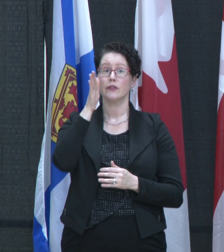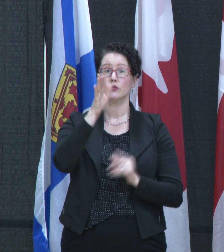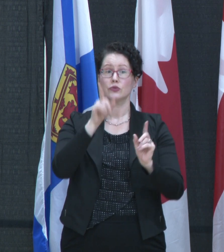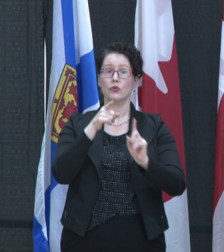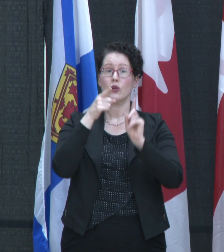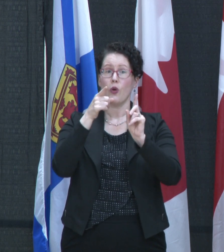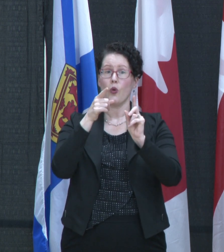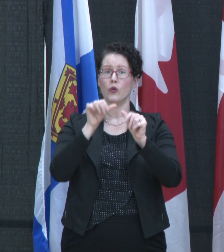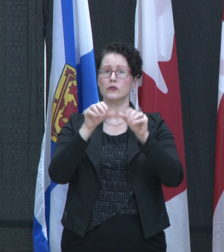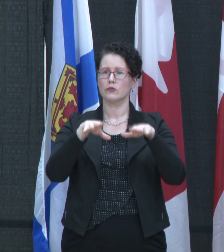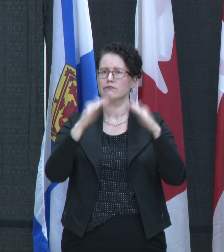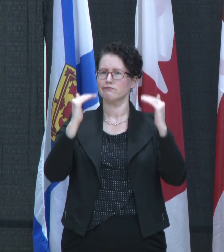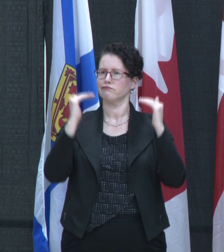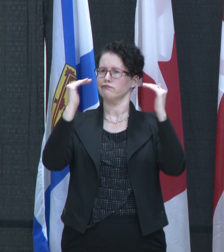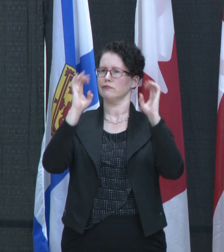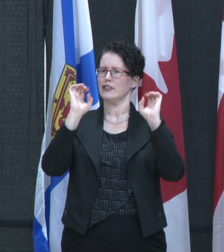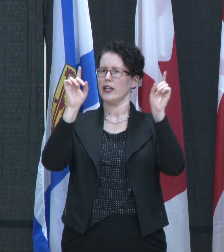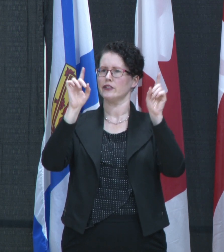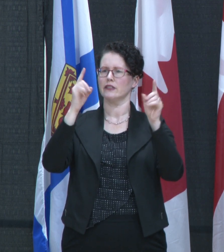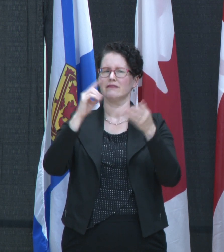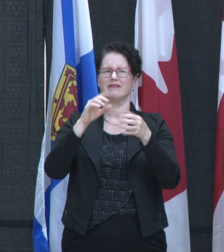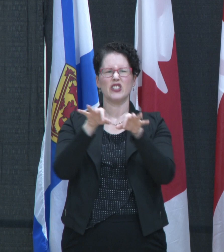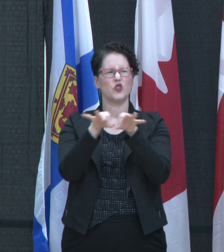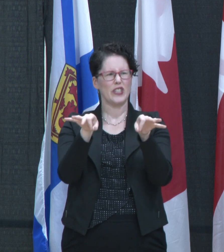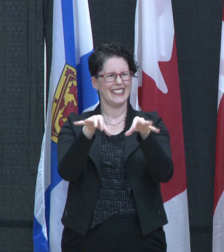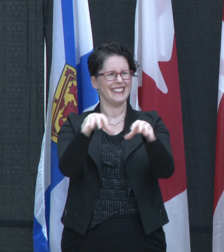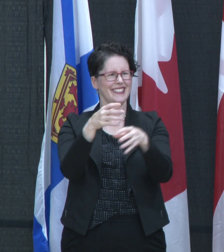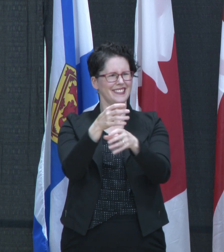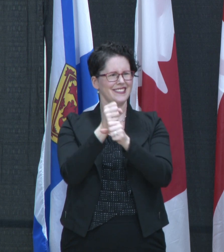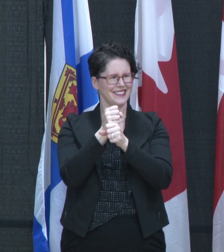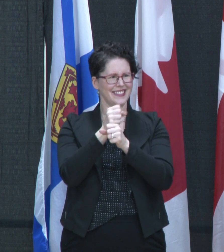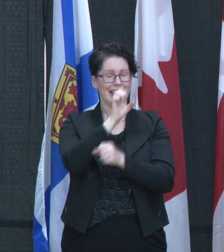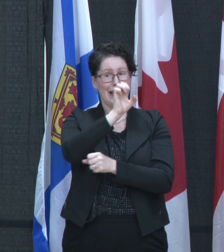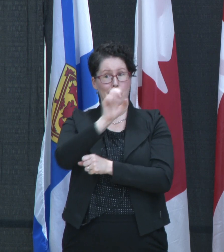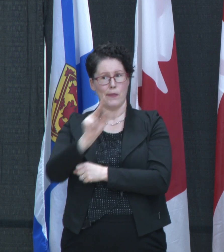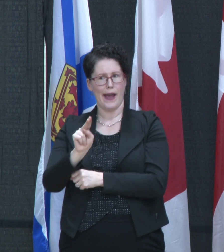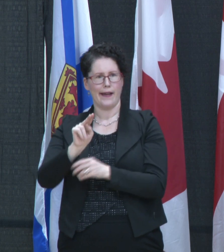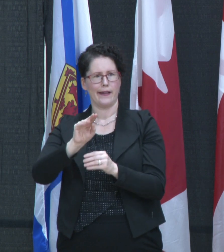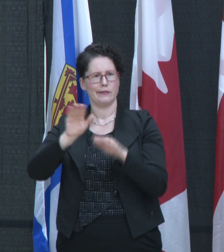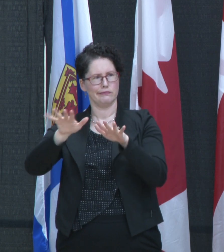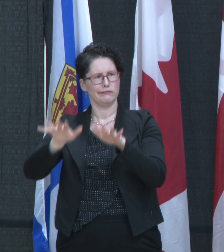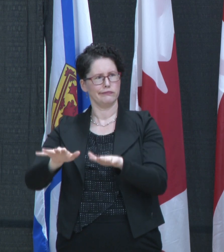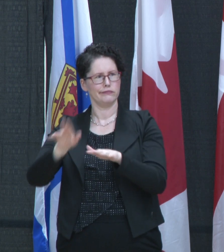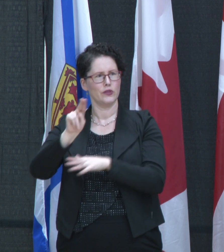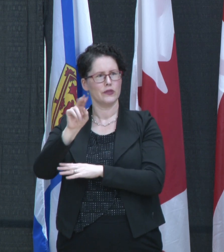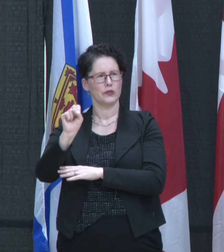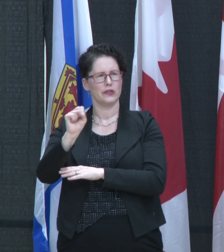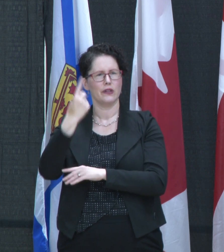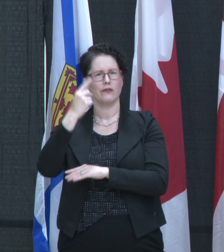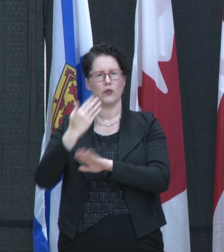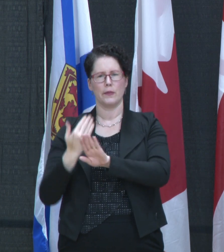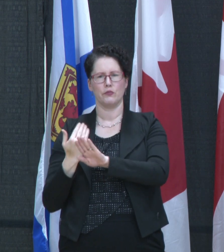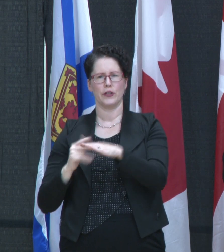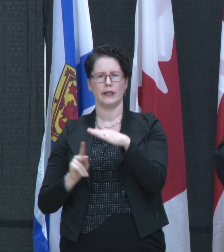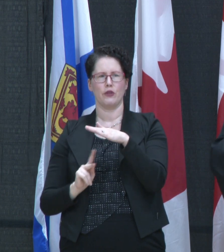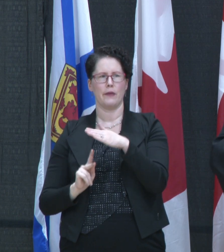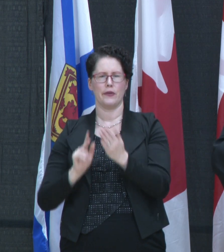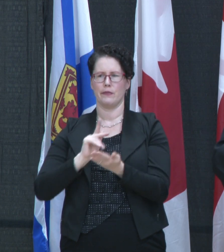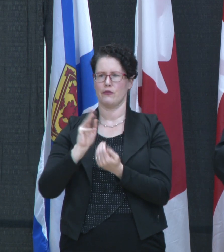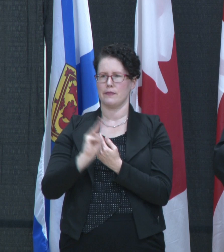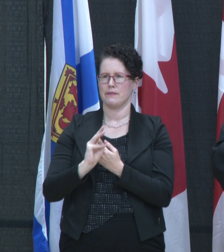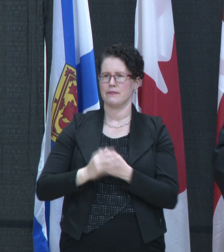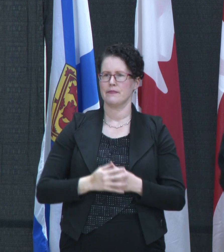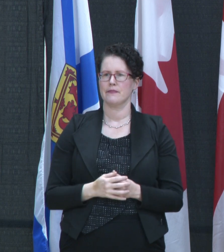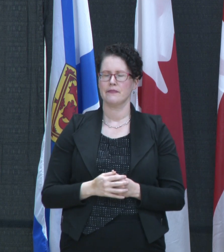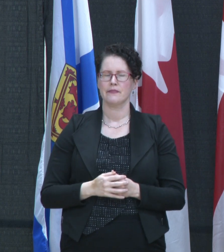her education in a degree program and coming back to Nova Scotia to work in the pre-primary program. Her message to